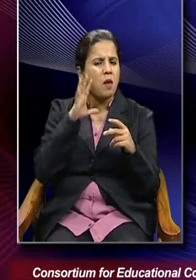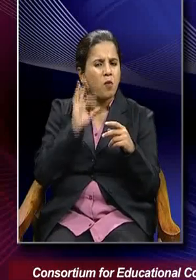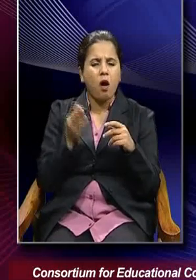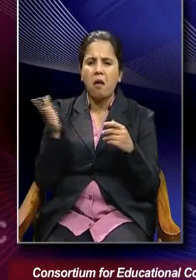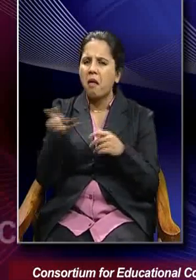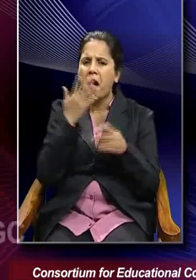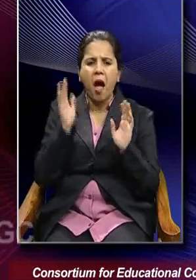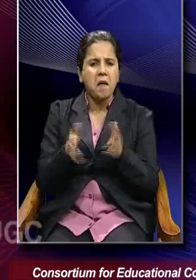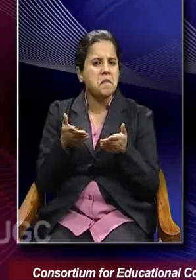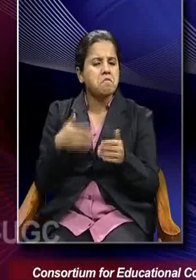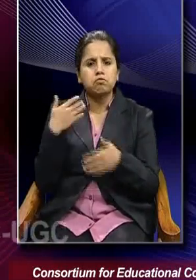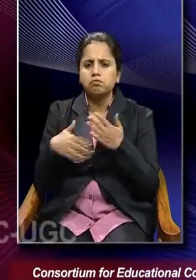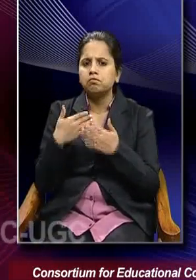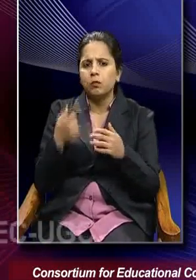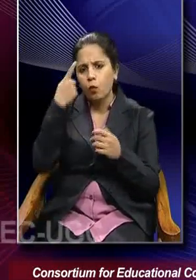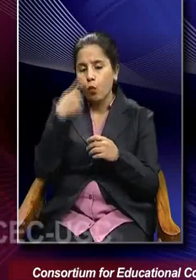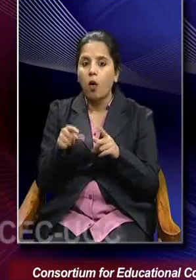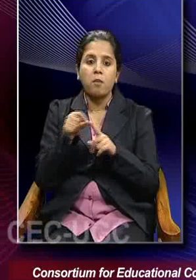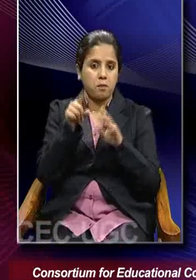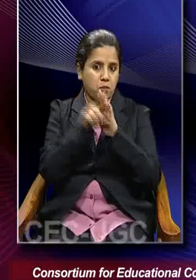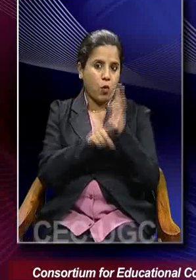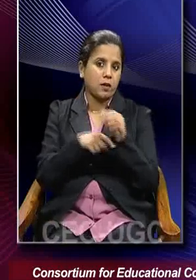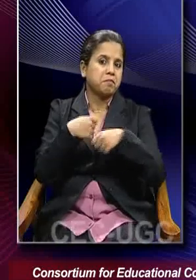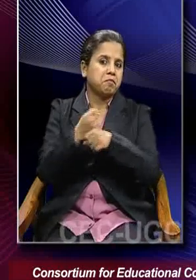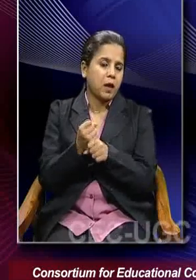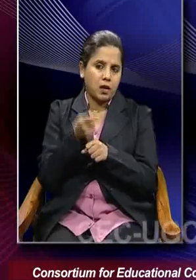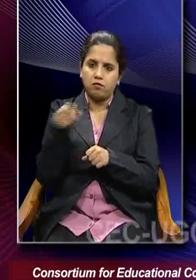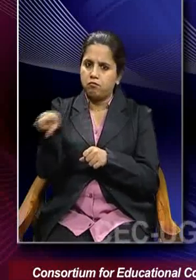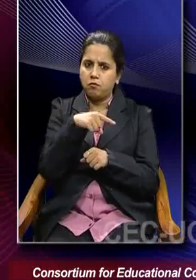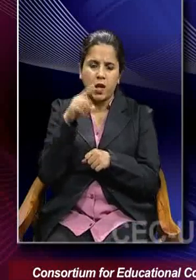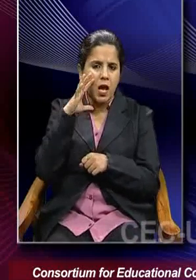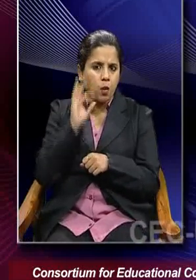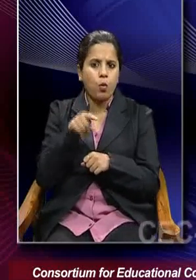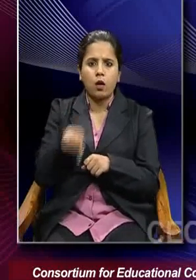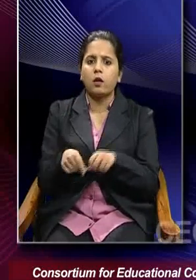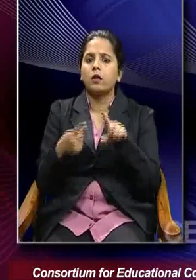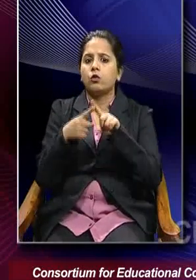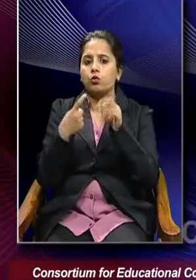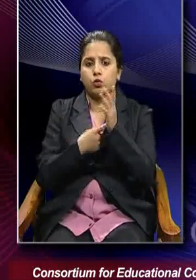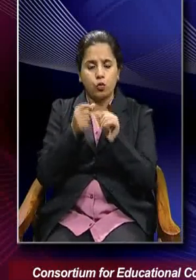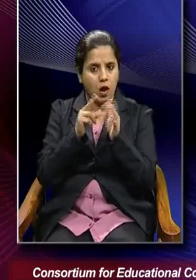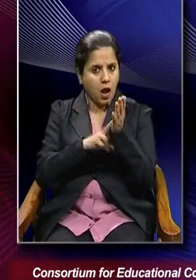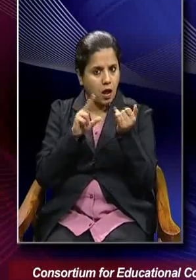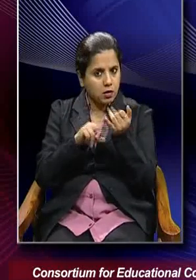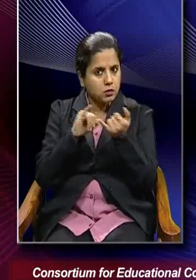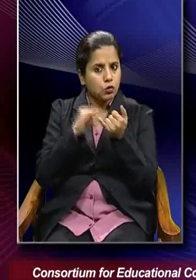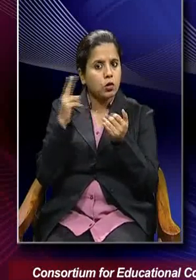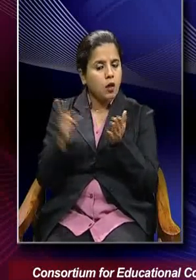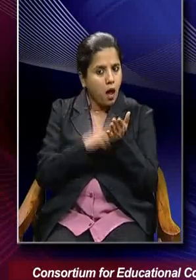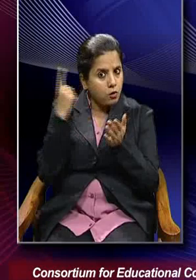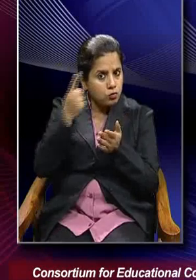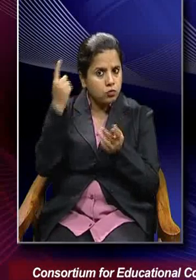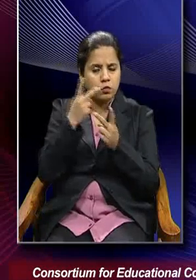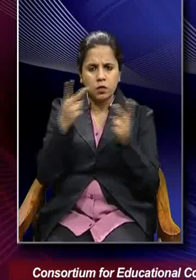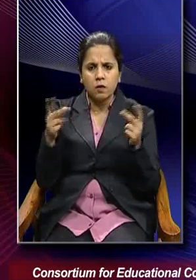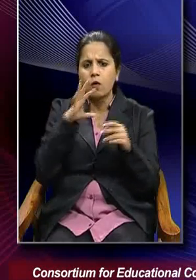significant for policy making in a transnational and interdisciplinary perspective